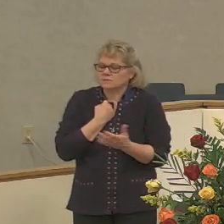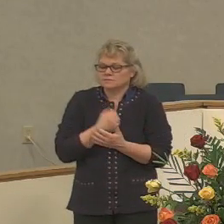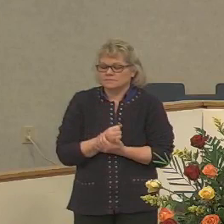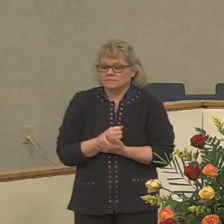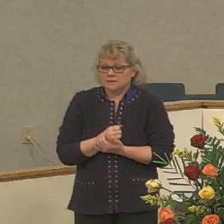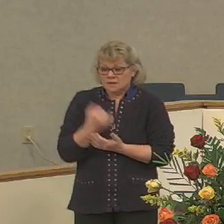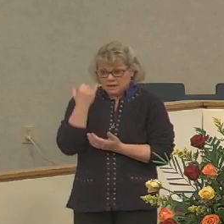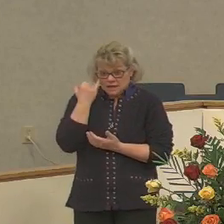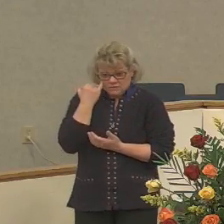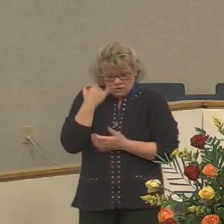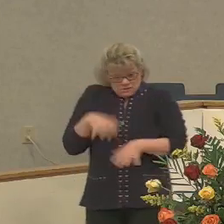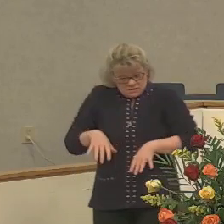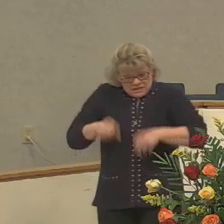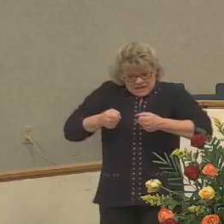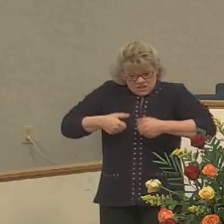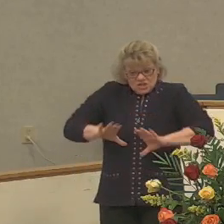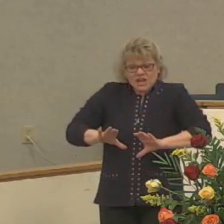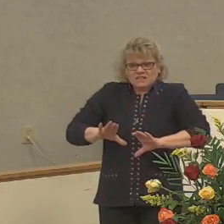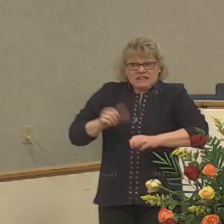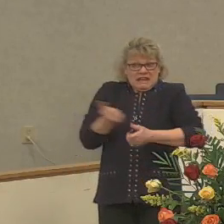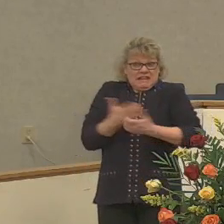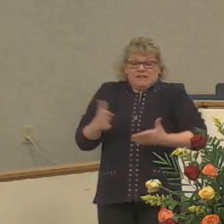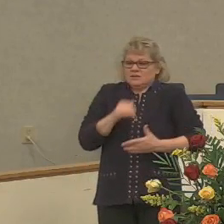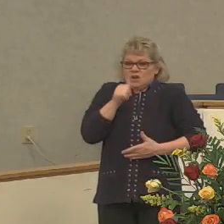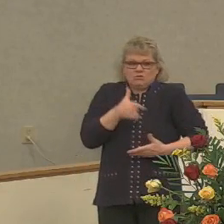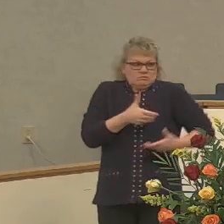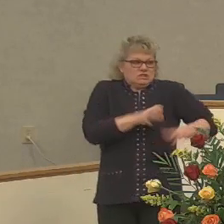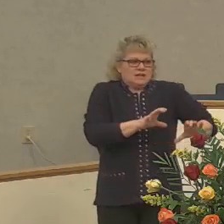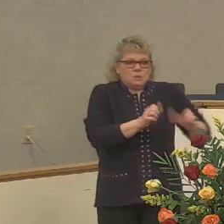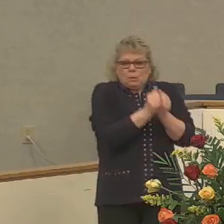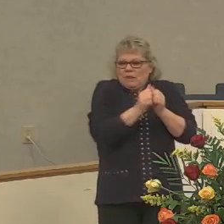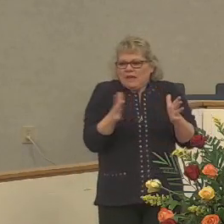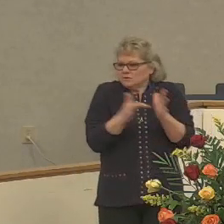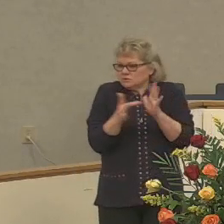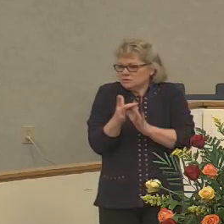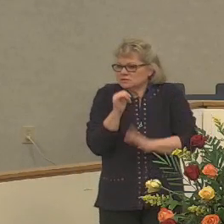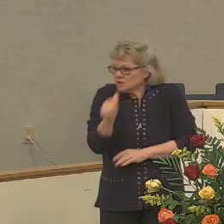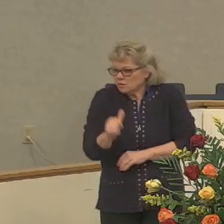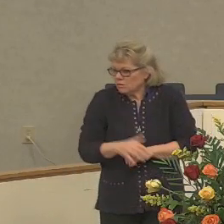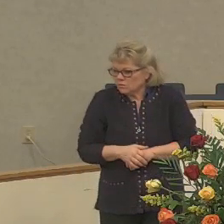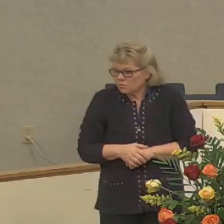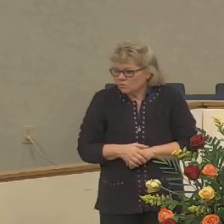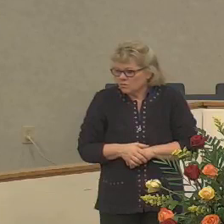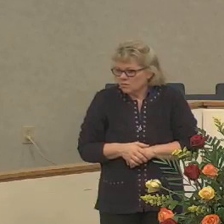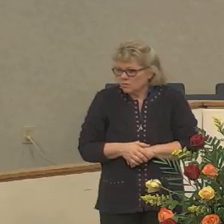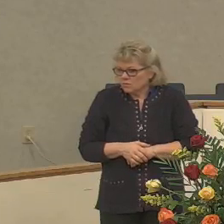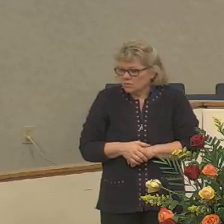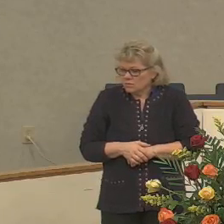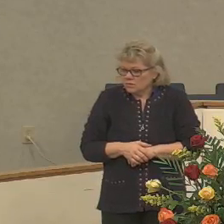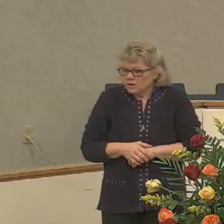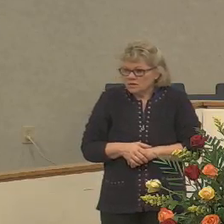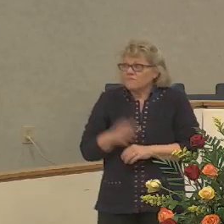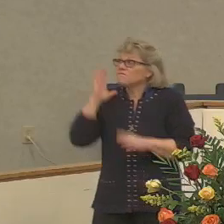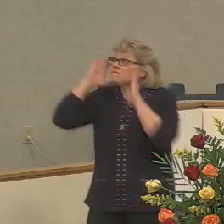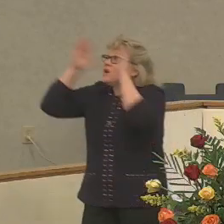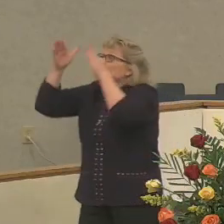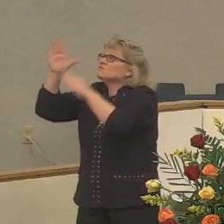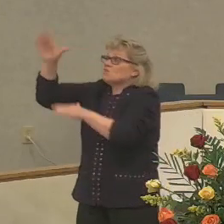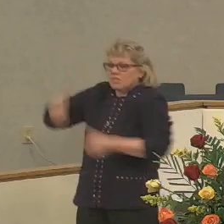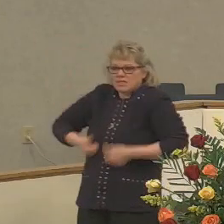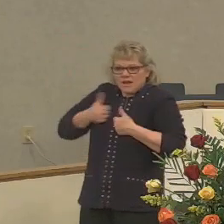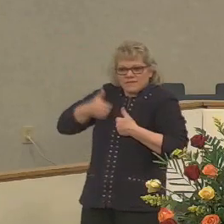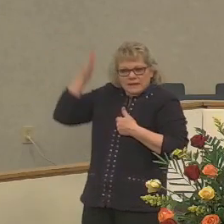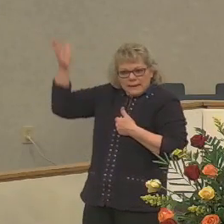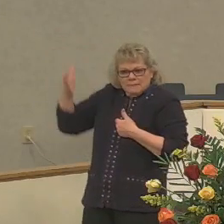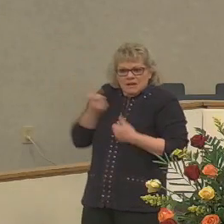If you're going to take a chance on anything in this life, don't take a chance without Jesus. Gamble your life on him. He'll understand